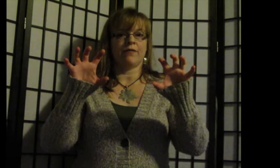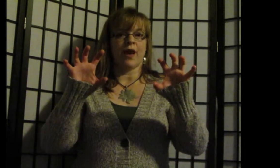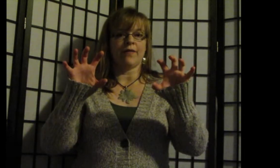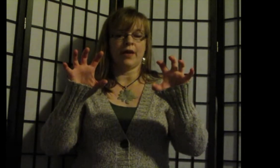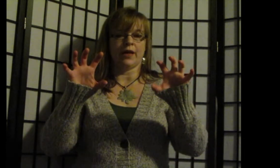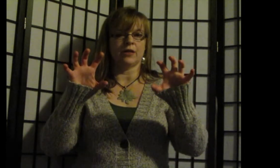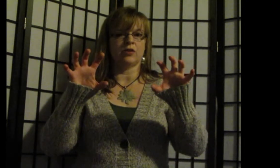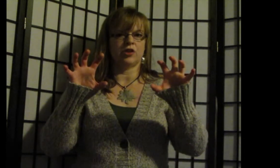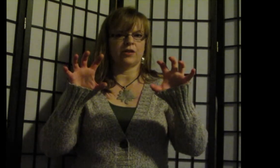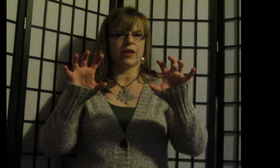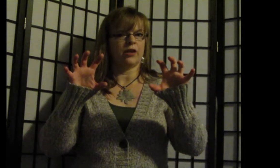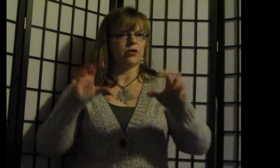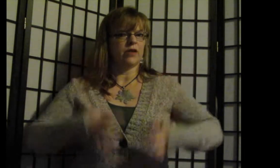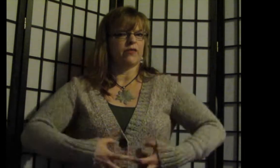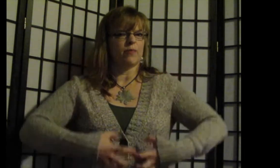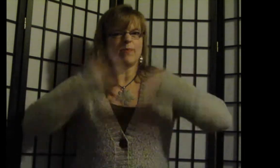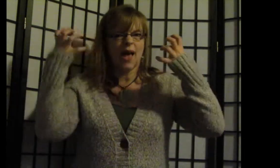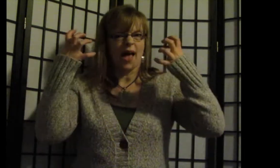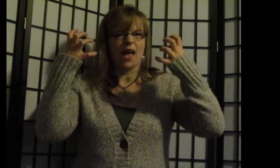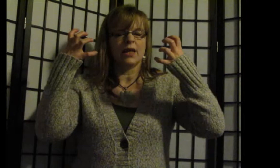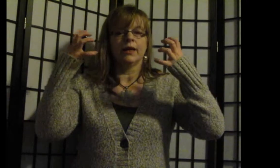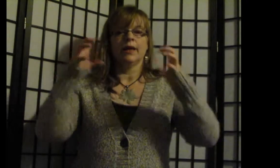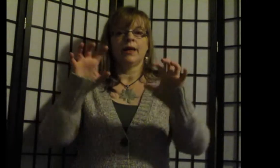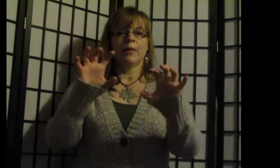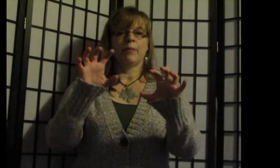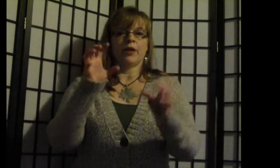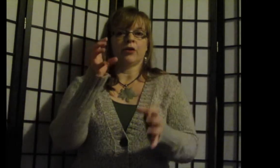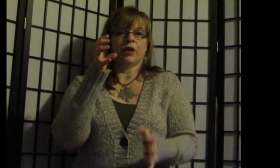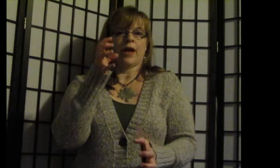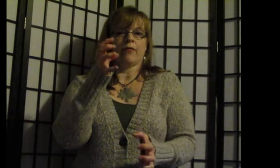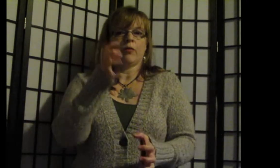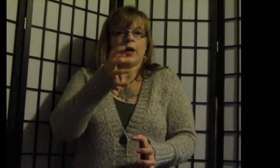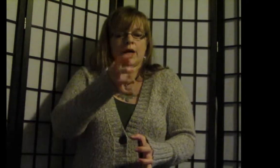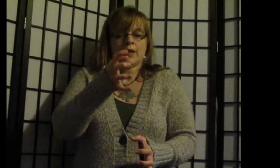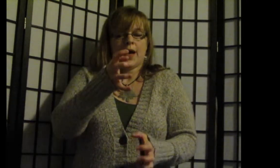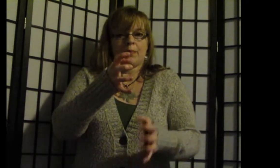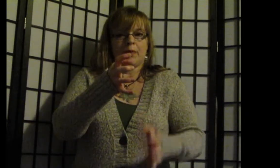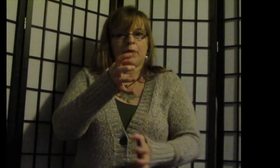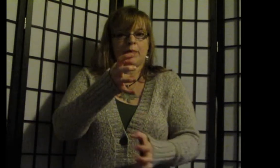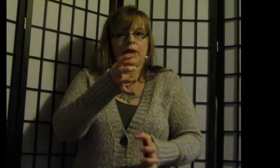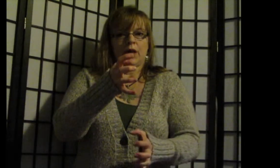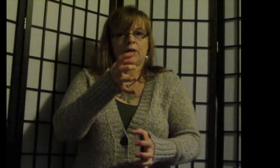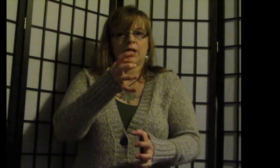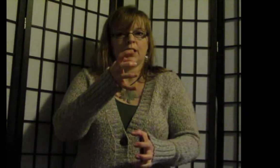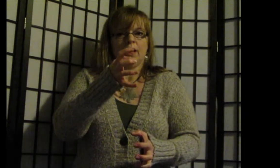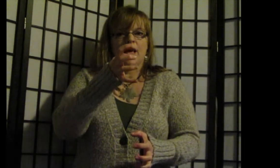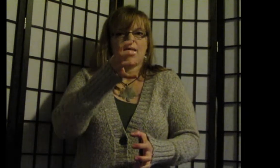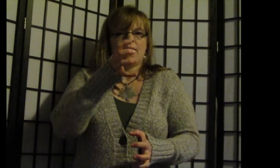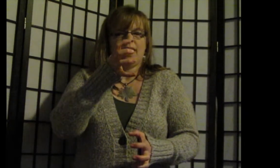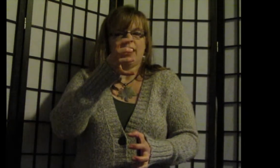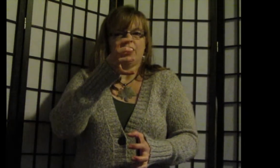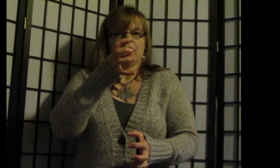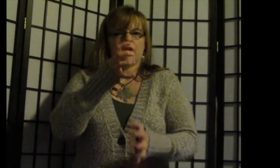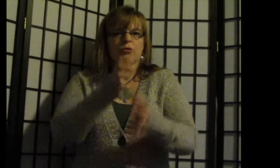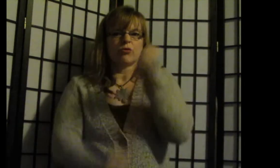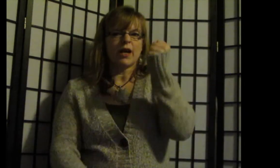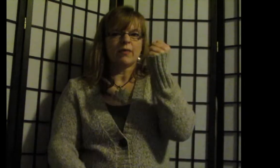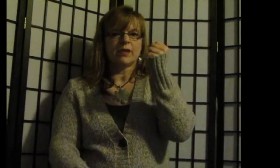5 hands, just like you did for mad, but you're going to have one on top and one below it, and you're going to run them